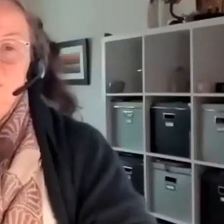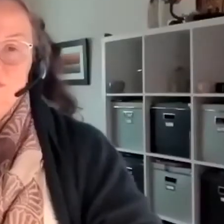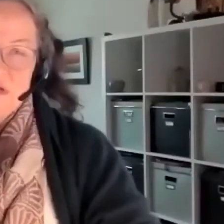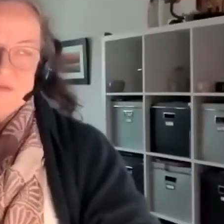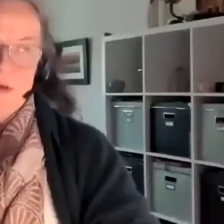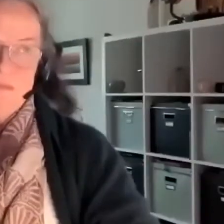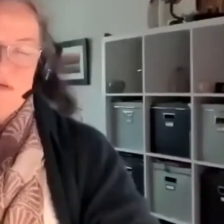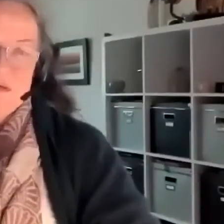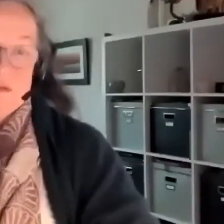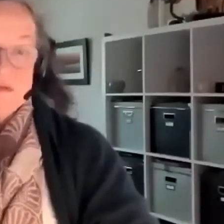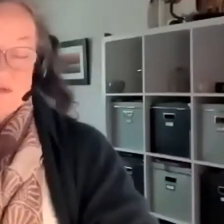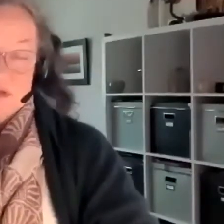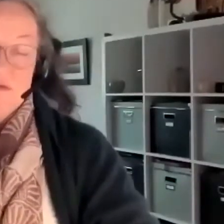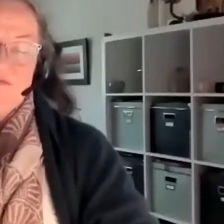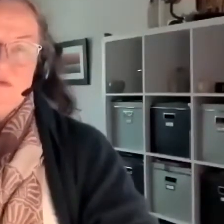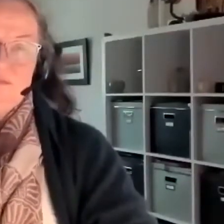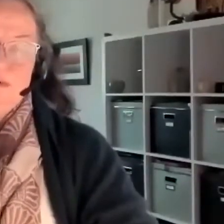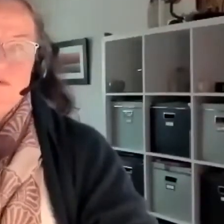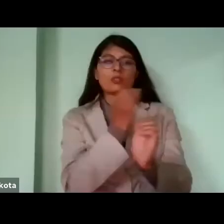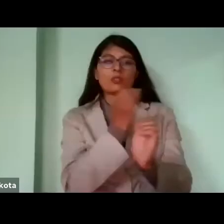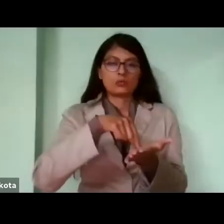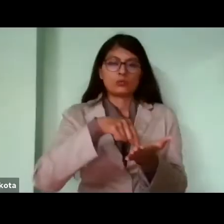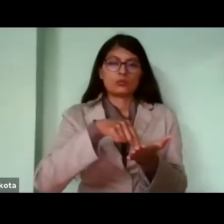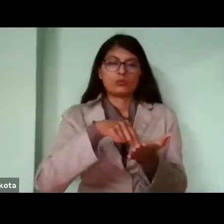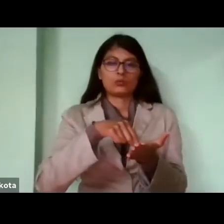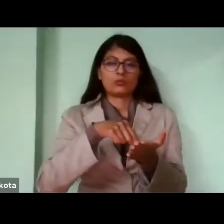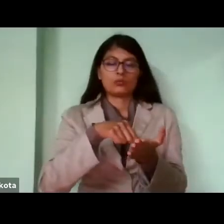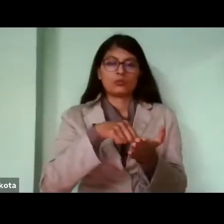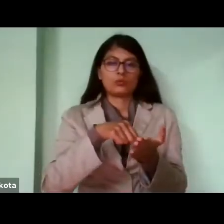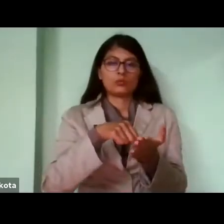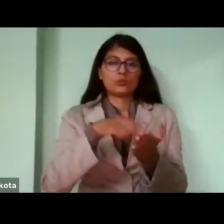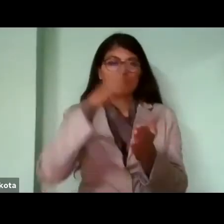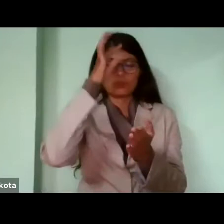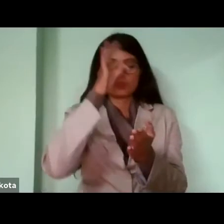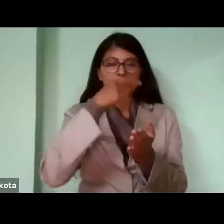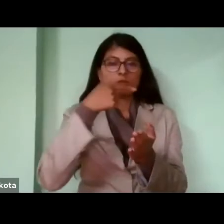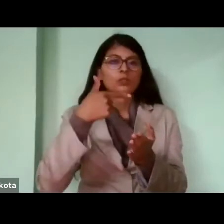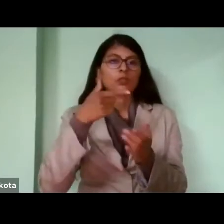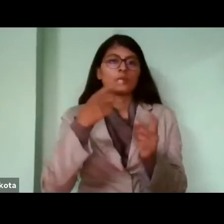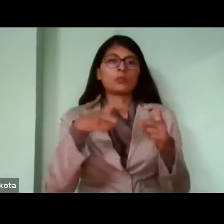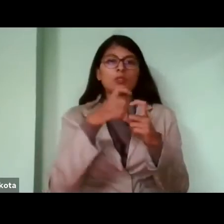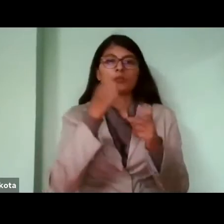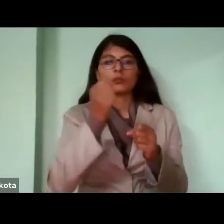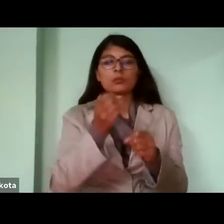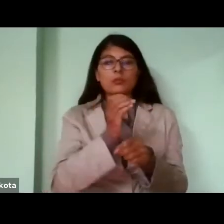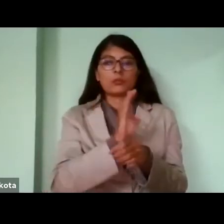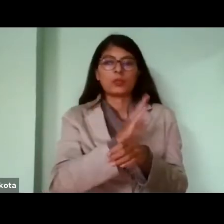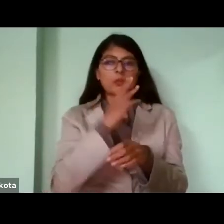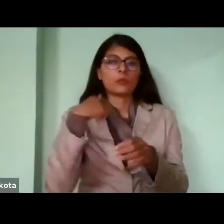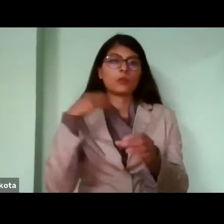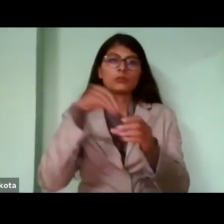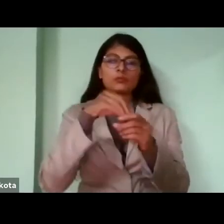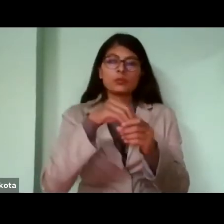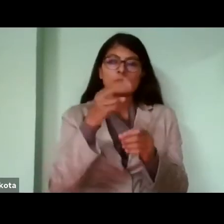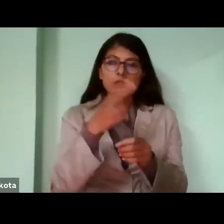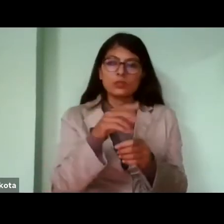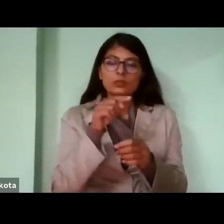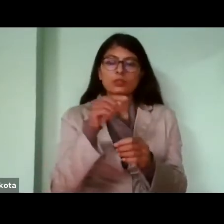in the very first expert meeting at the start of this process. I attended the expert meetings organized by